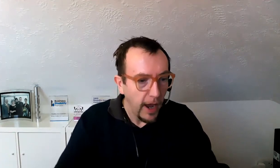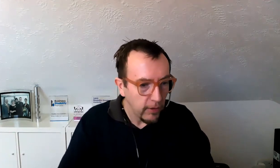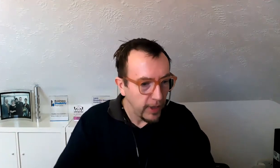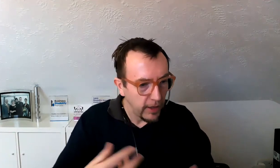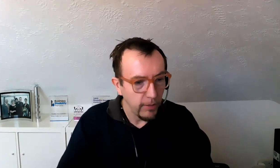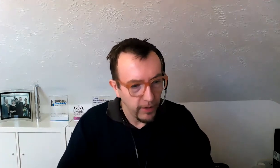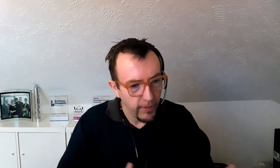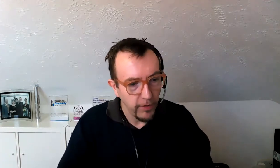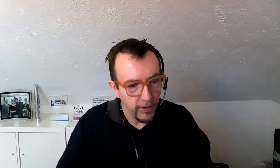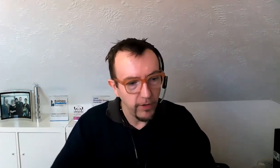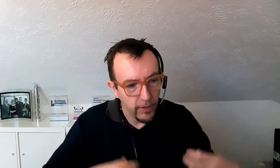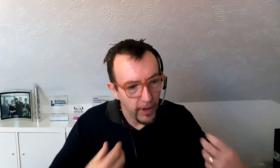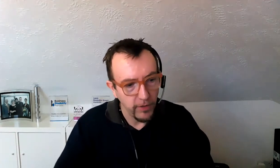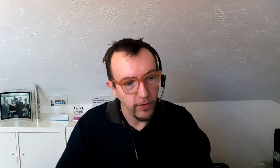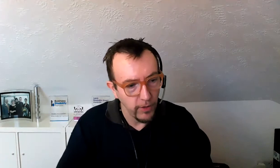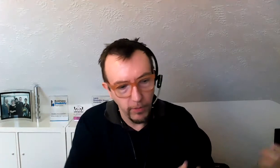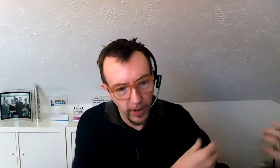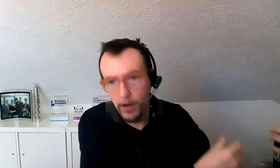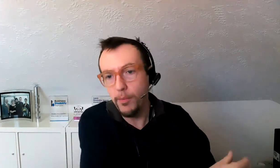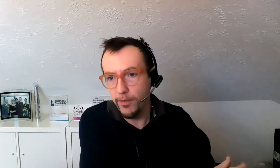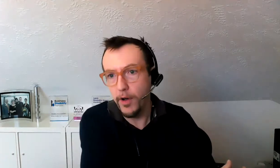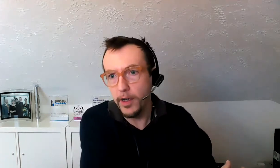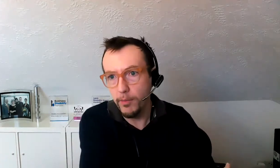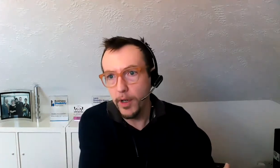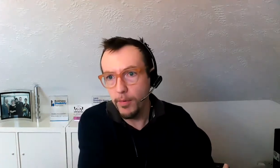how do we deal with some of those issues to make sure that we are providing people